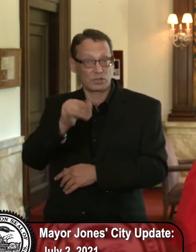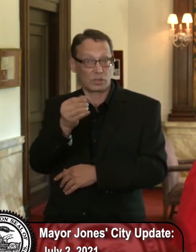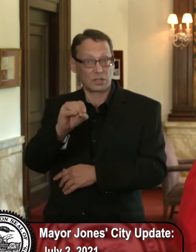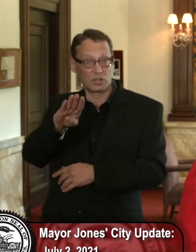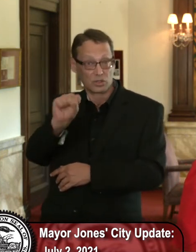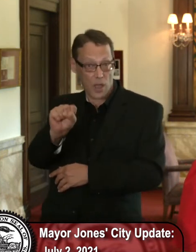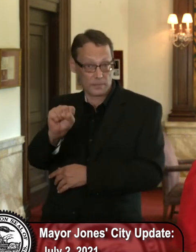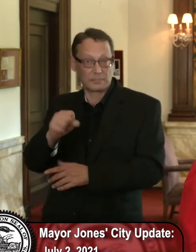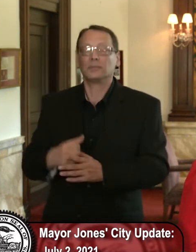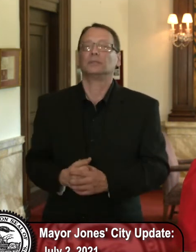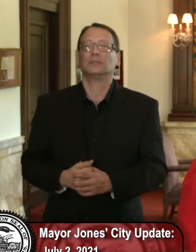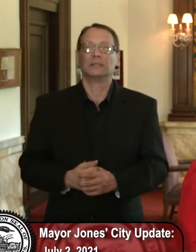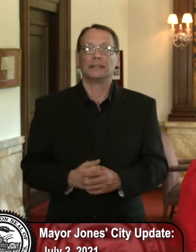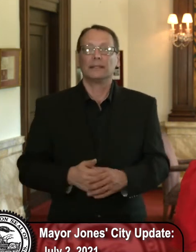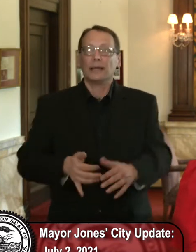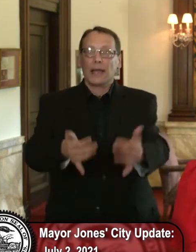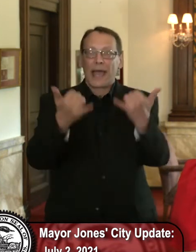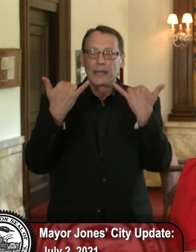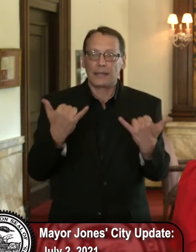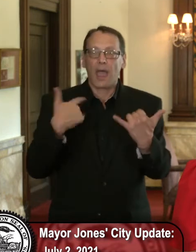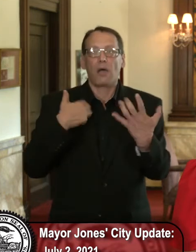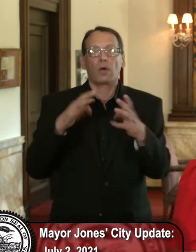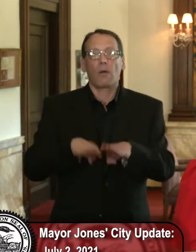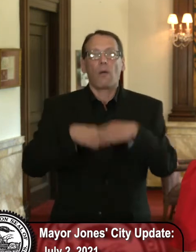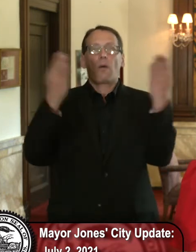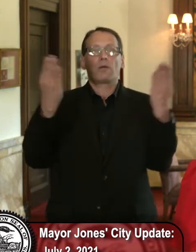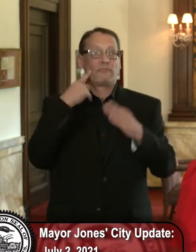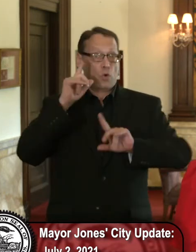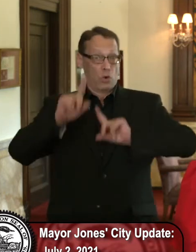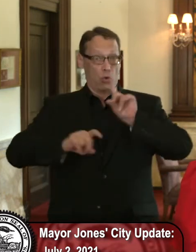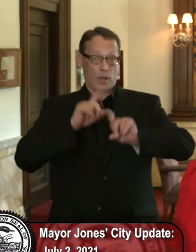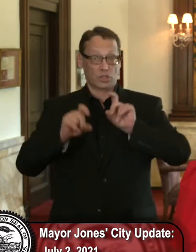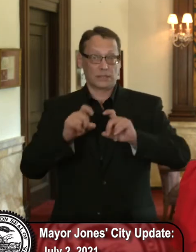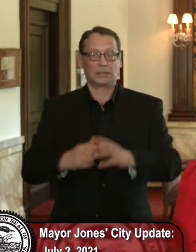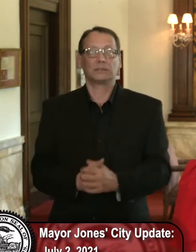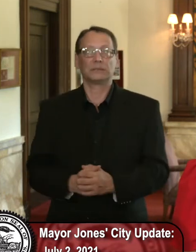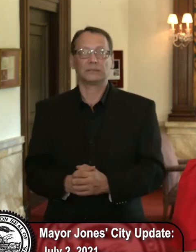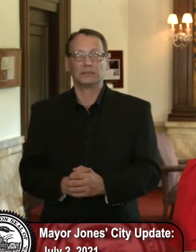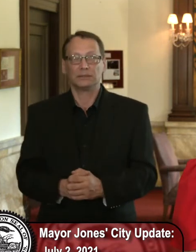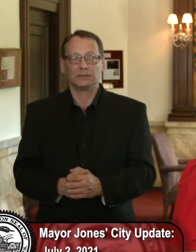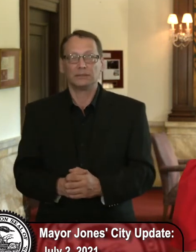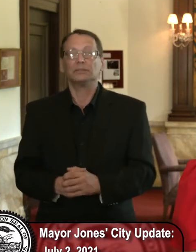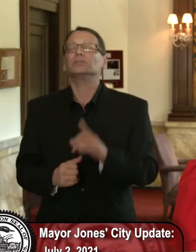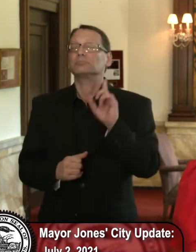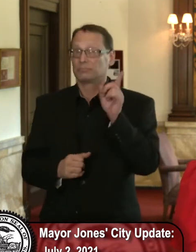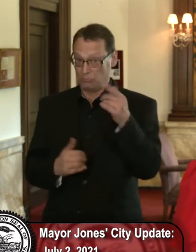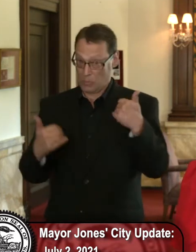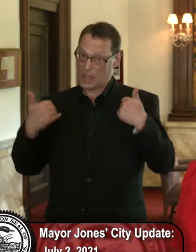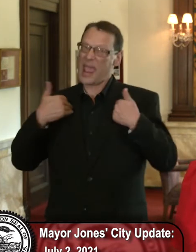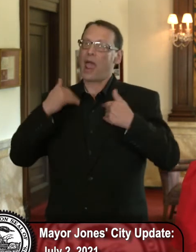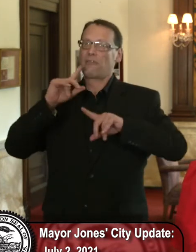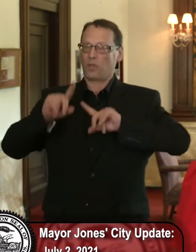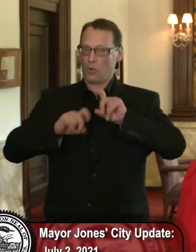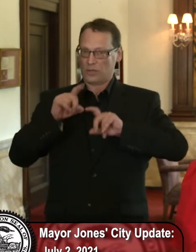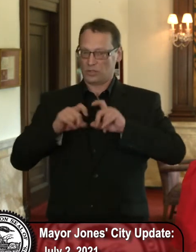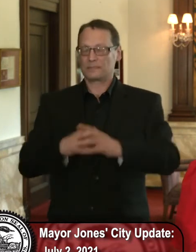www.stlouis-mo.gov/jobs. Now, I'd like to open it up for questions. All right, Madam Mayor, we'll start